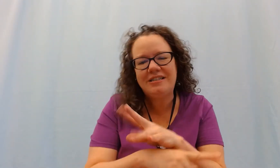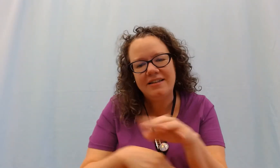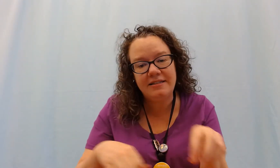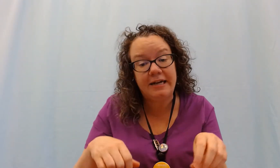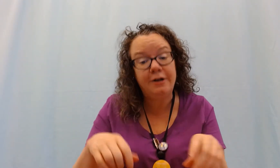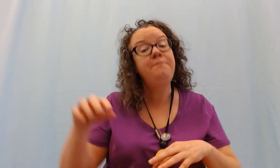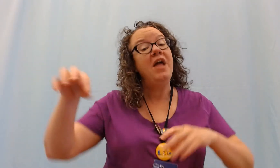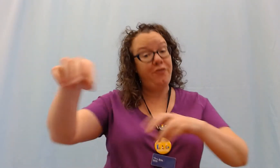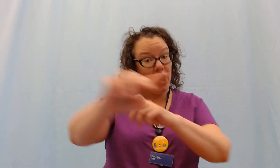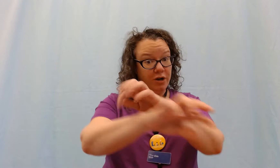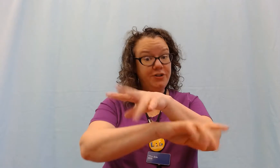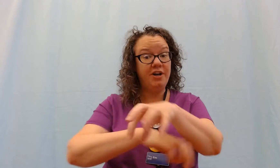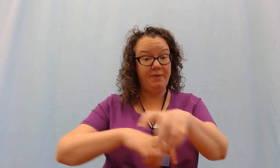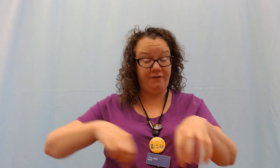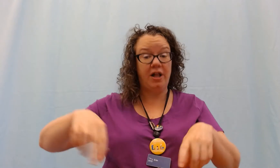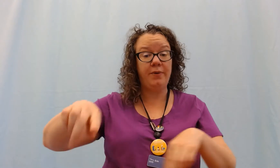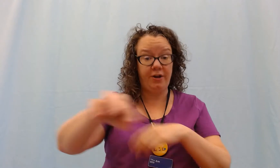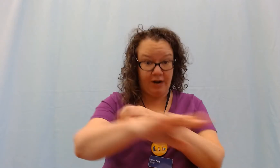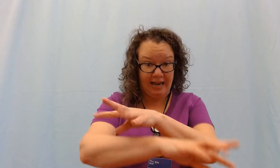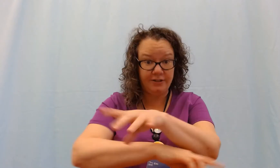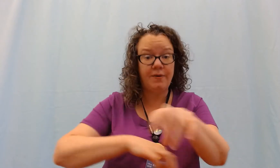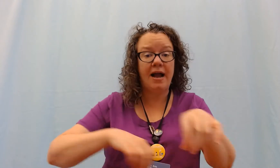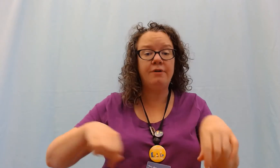little tickle. They're also going to be following your hands around.